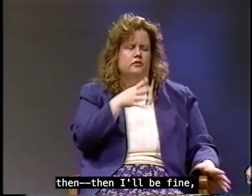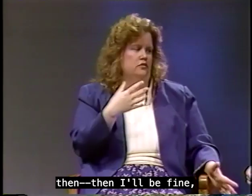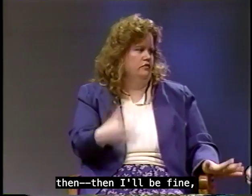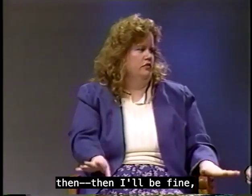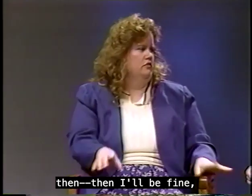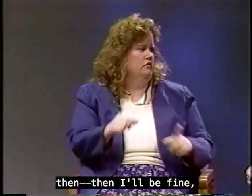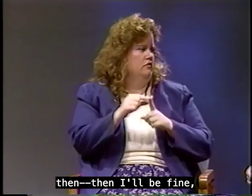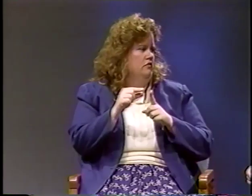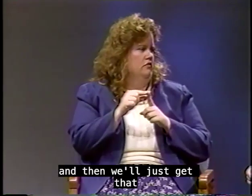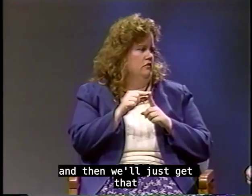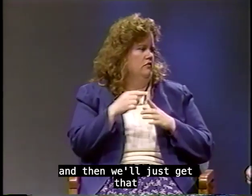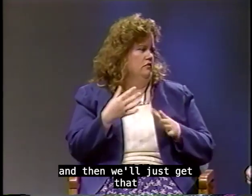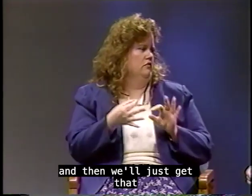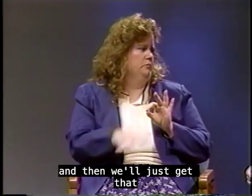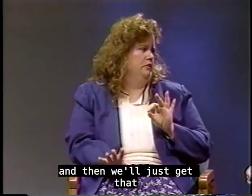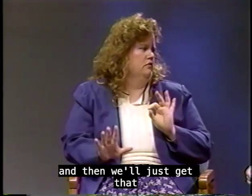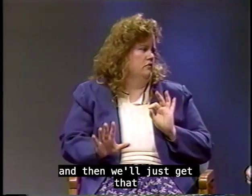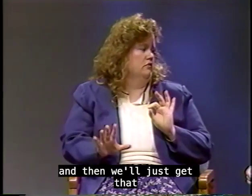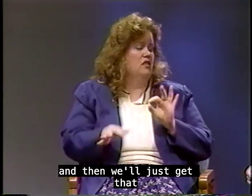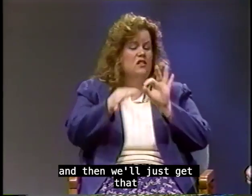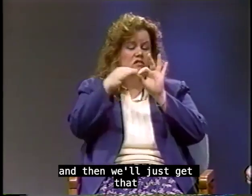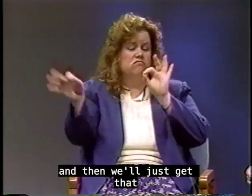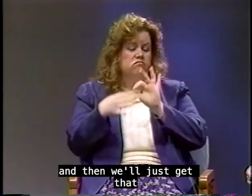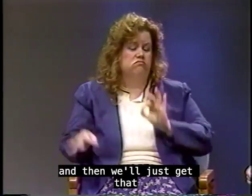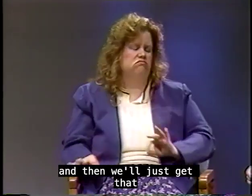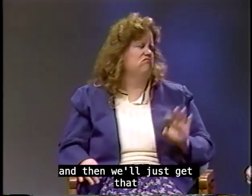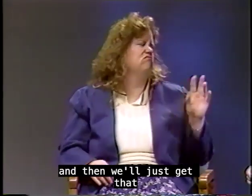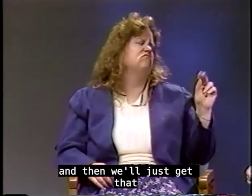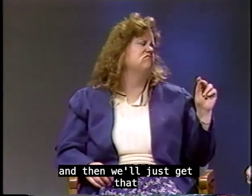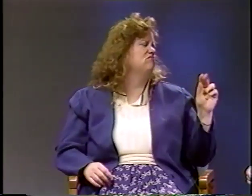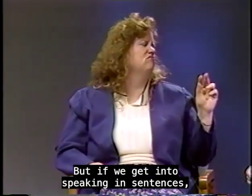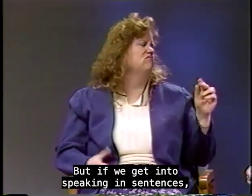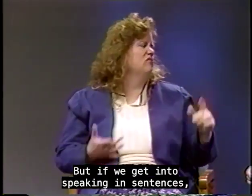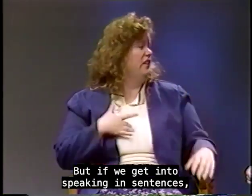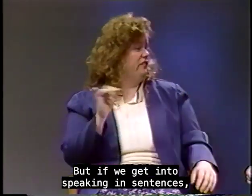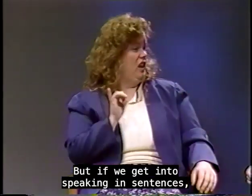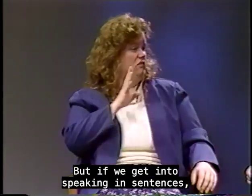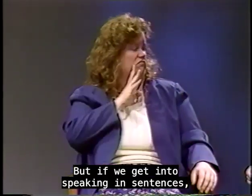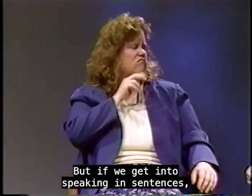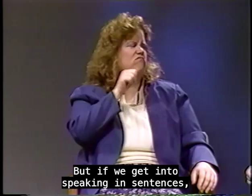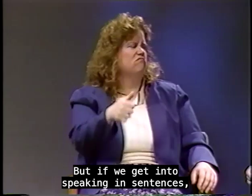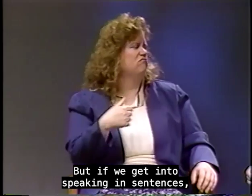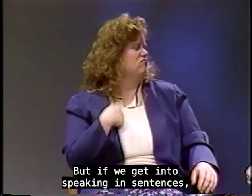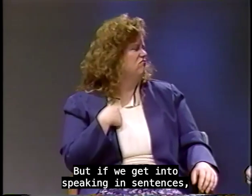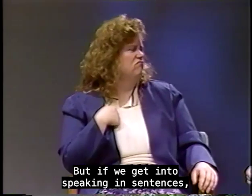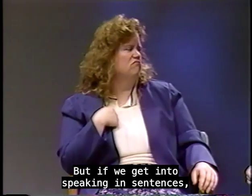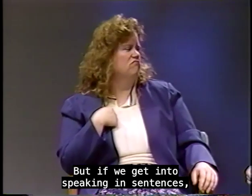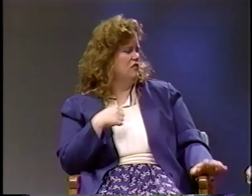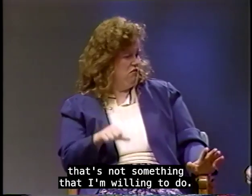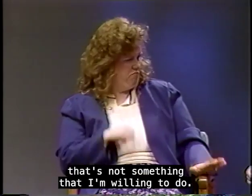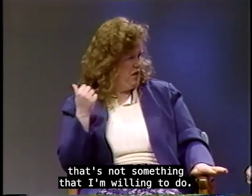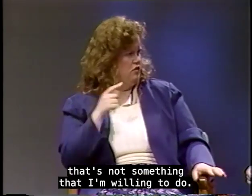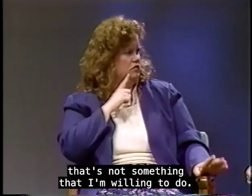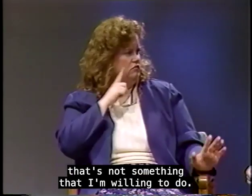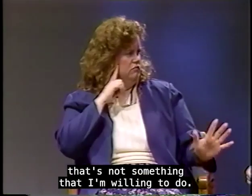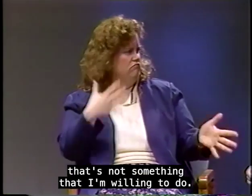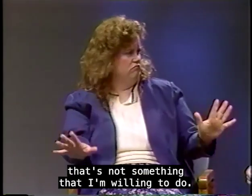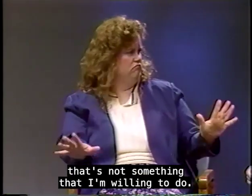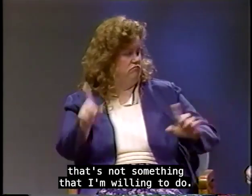be fine, and then we'll just get that word out, and it's very simple. But if we get into speaking in sentences, that's not something that I'm willing to